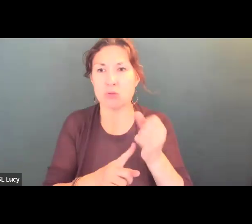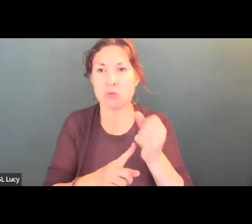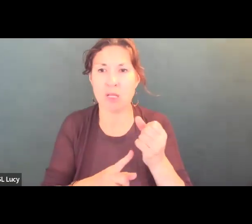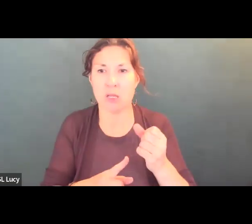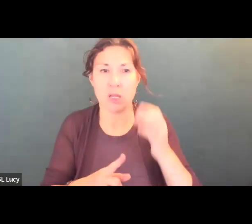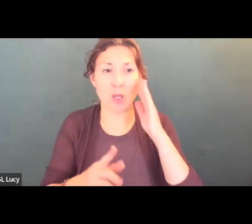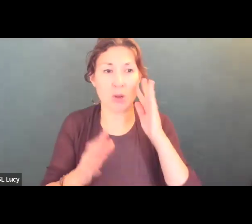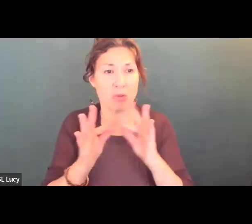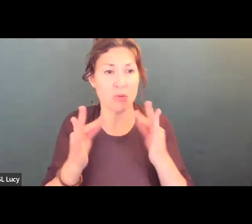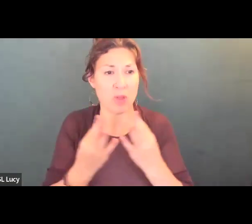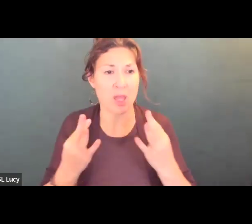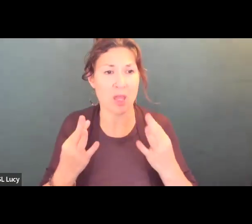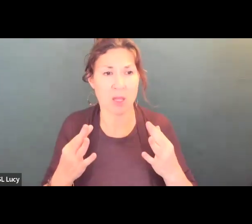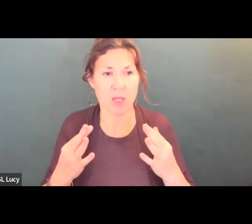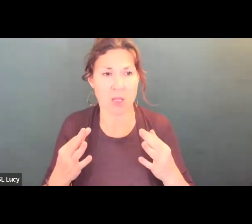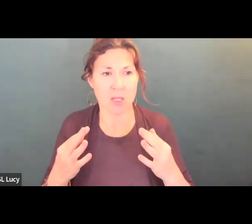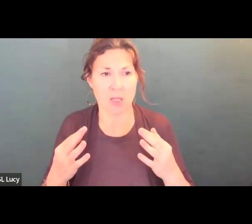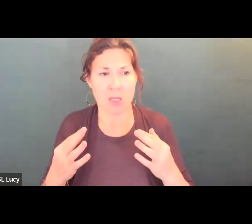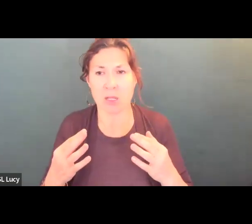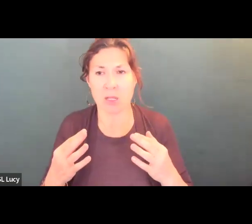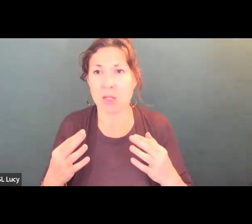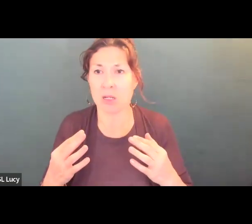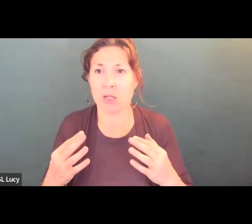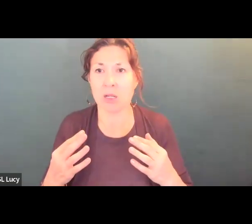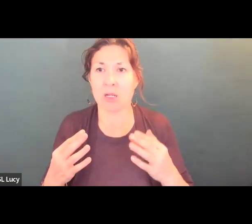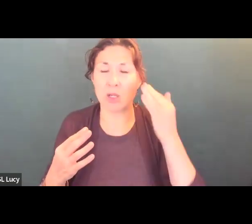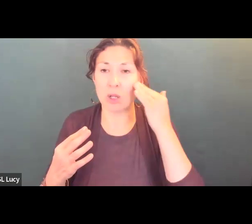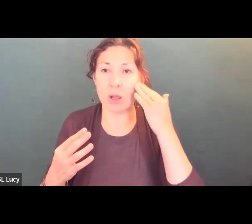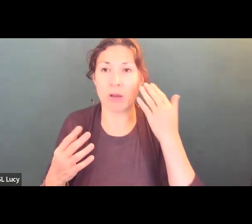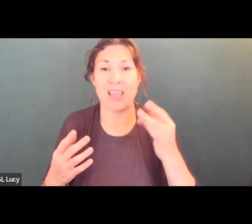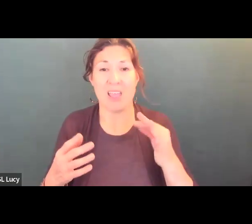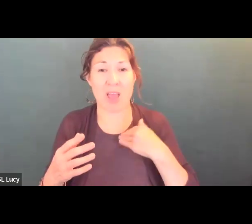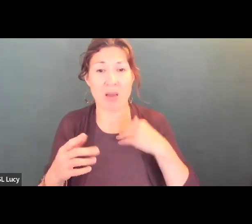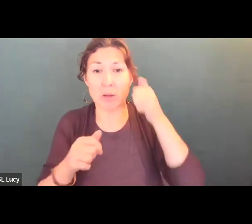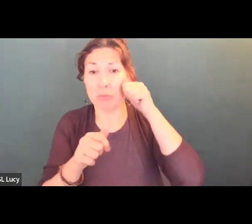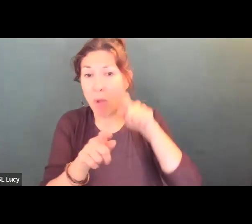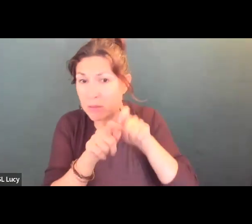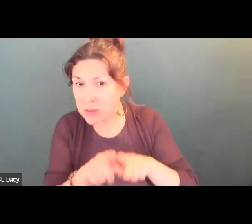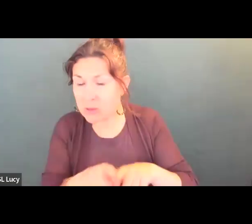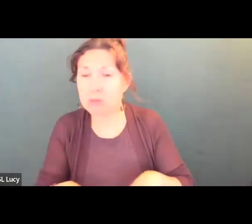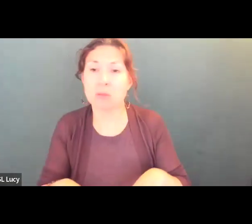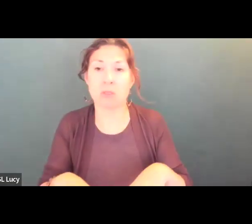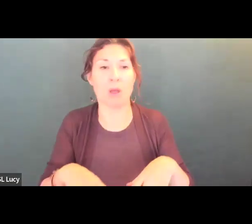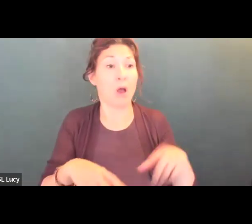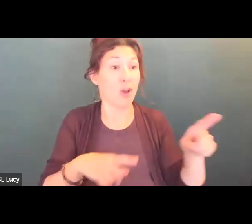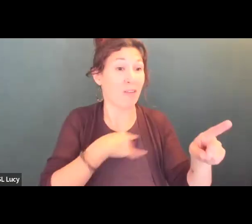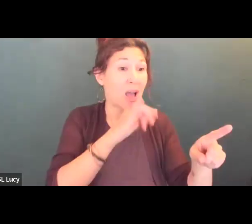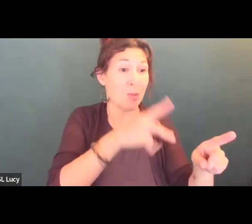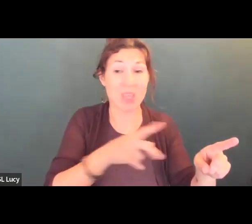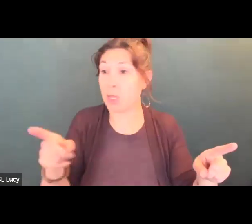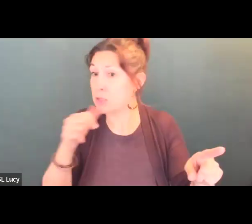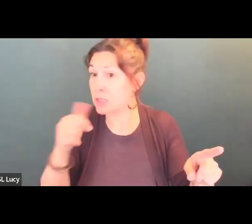either, multiple siblings in different schools and different ages, or even on the other side, a parent who has